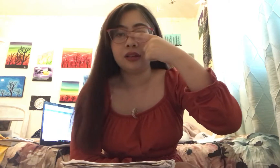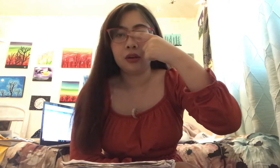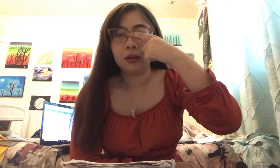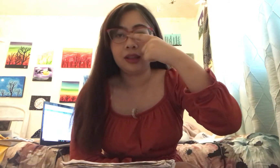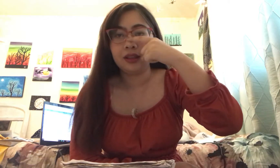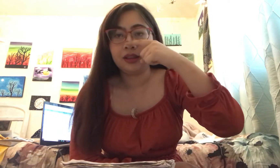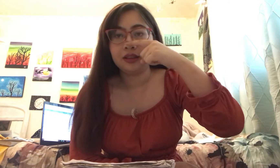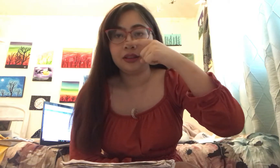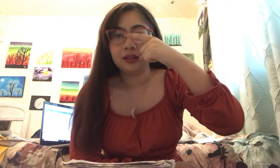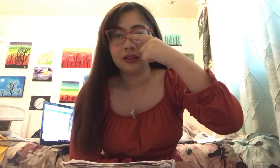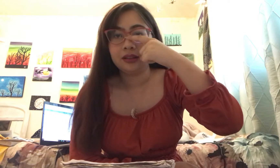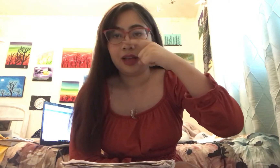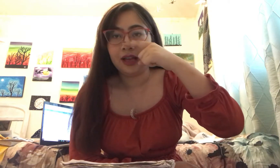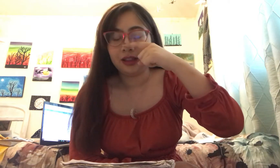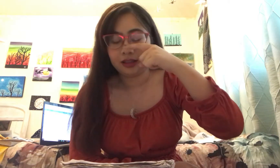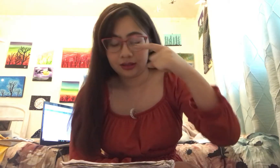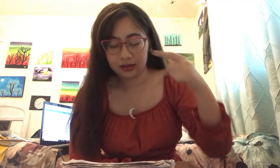go like this, Thailand.